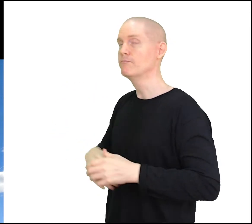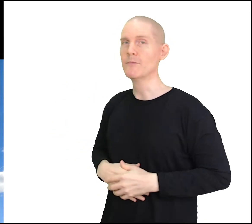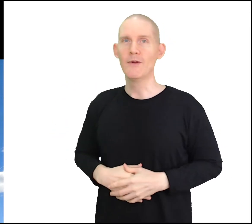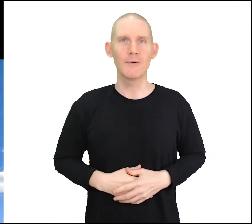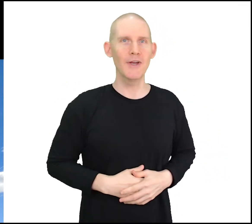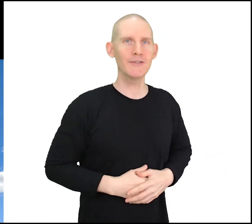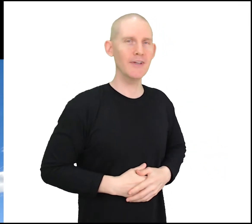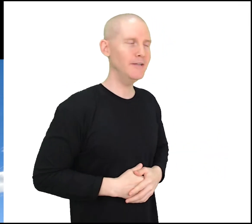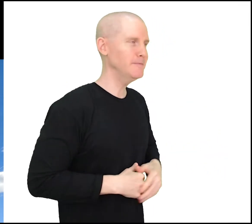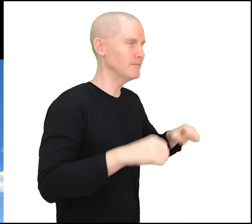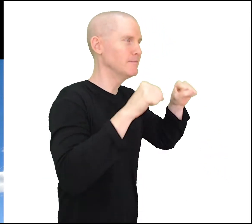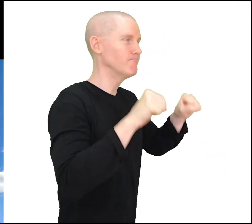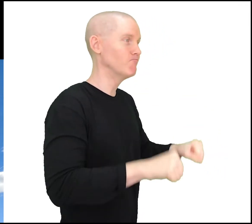From the other side,